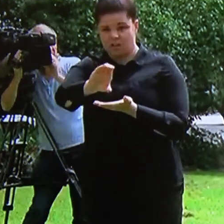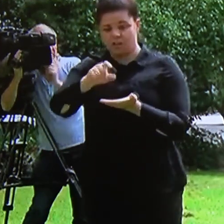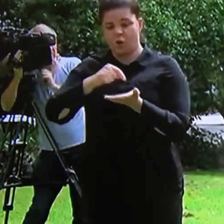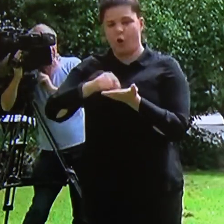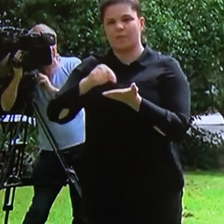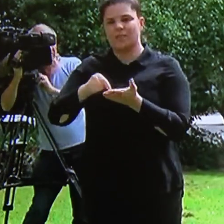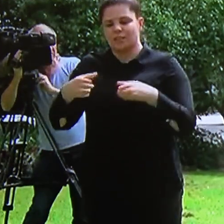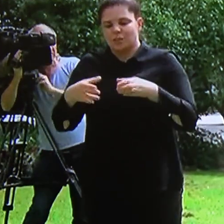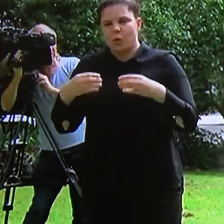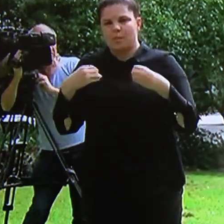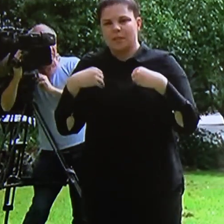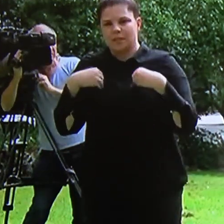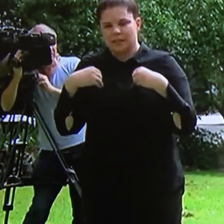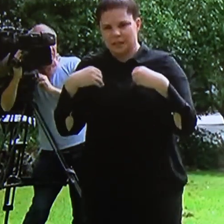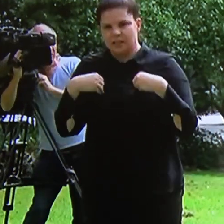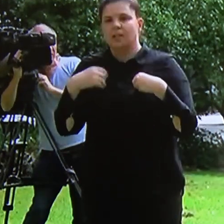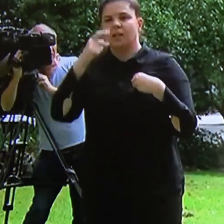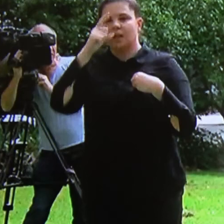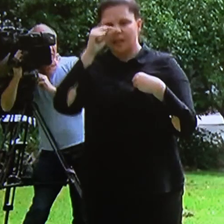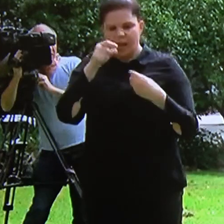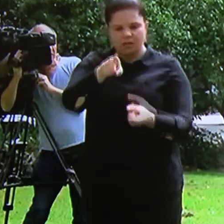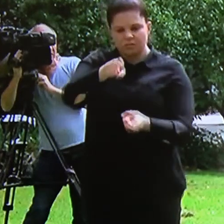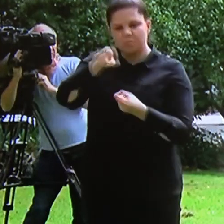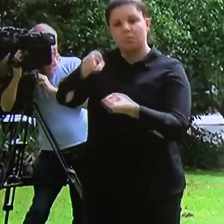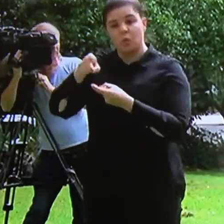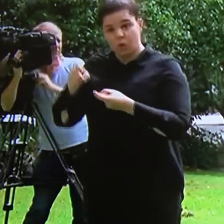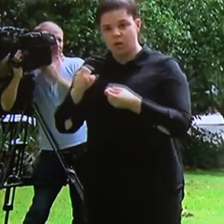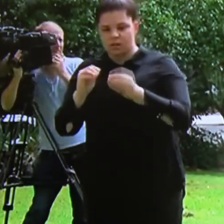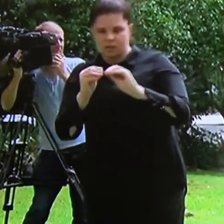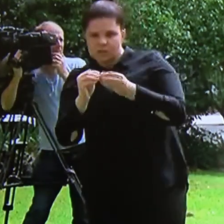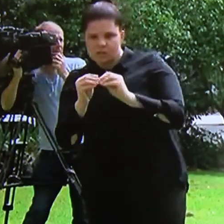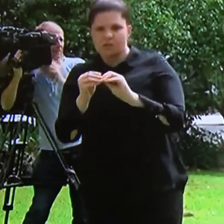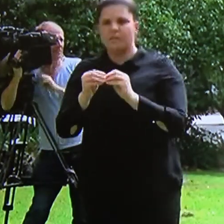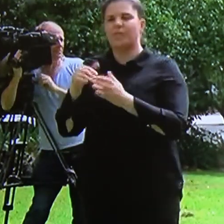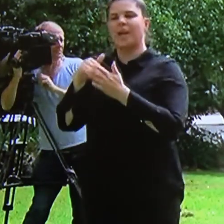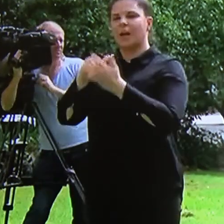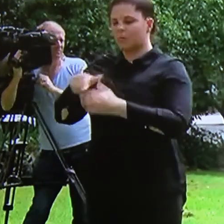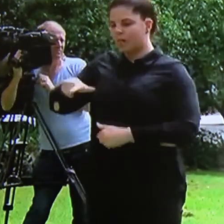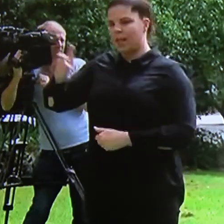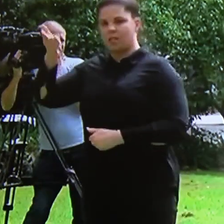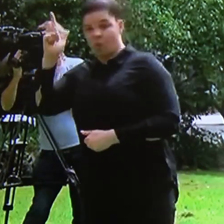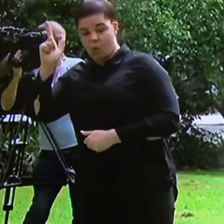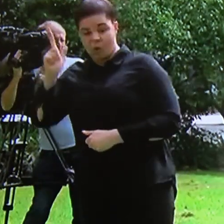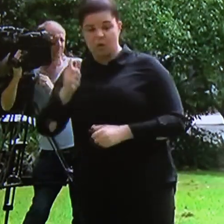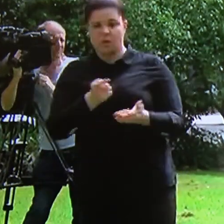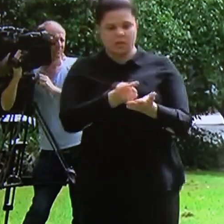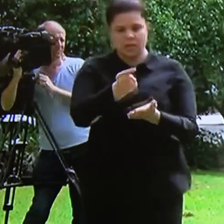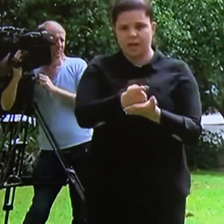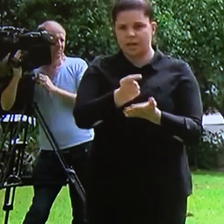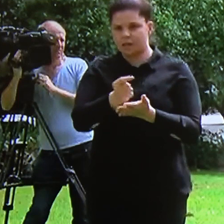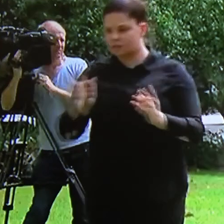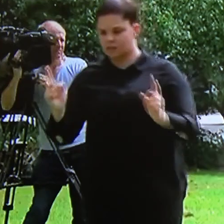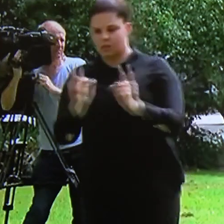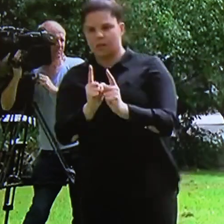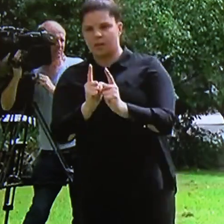purposes of employing additional mediators to help landlords and tenants